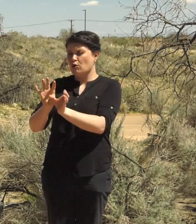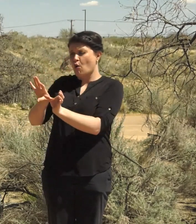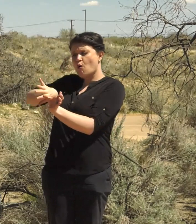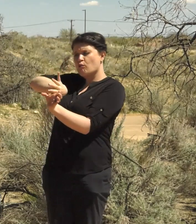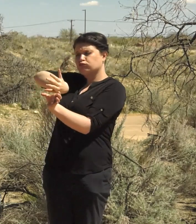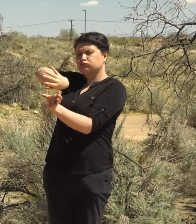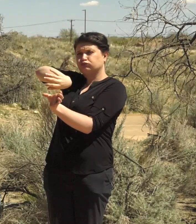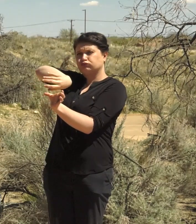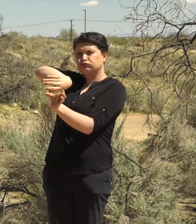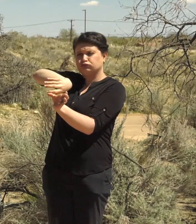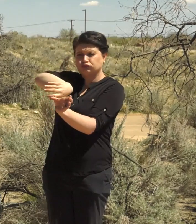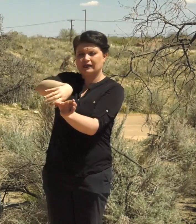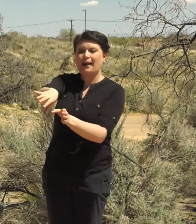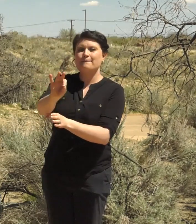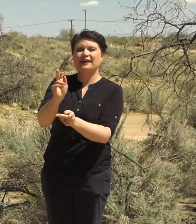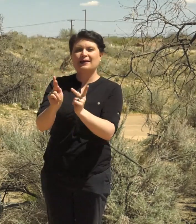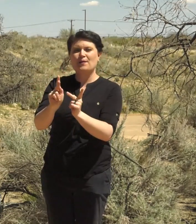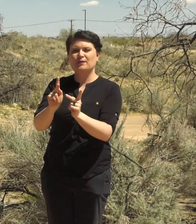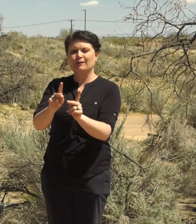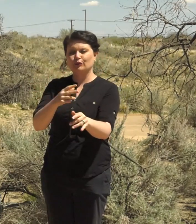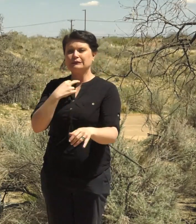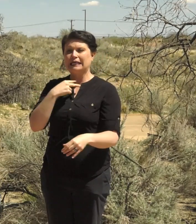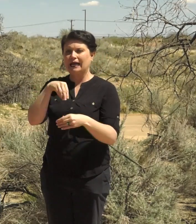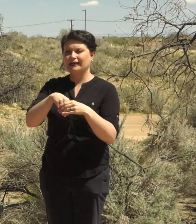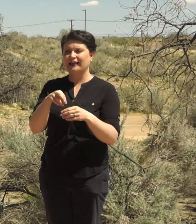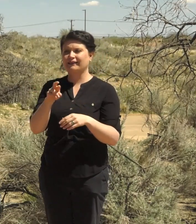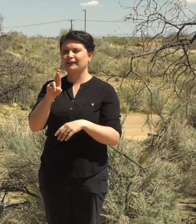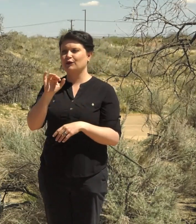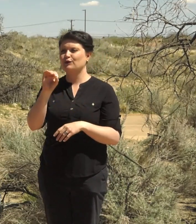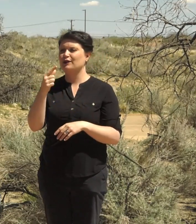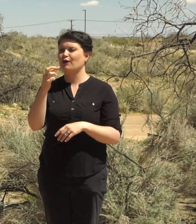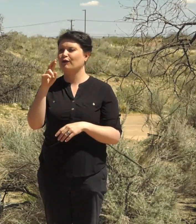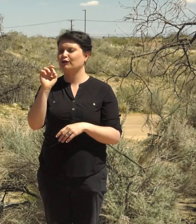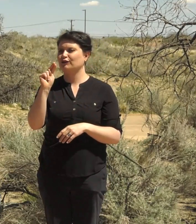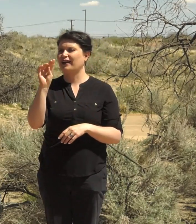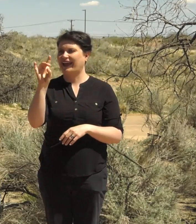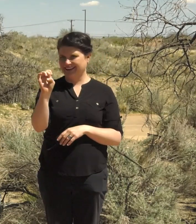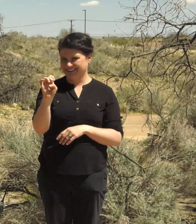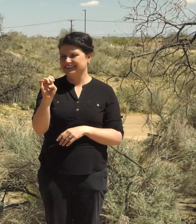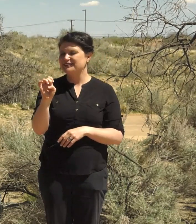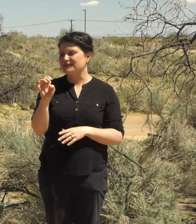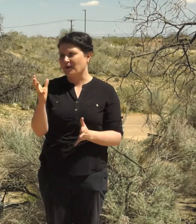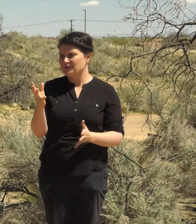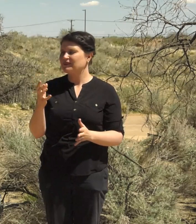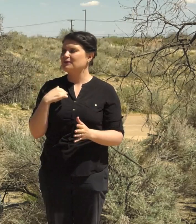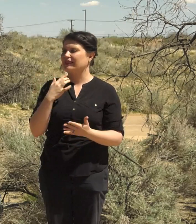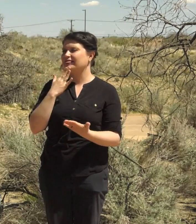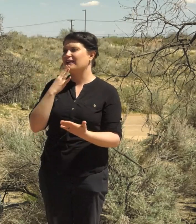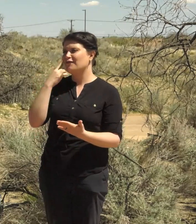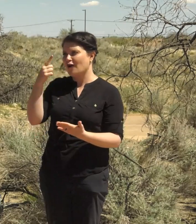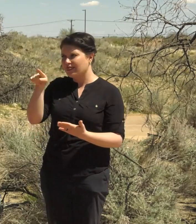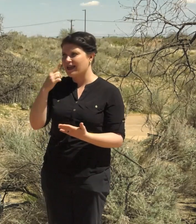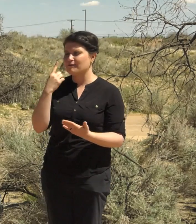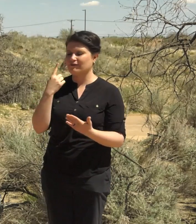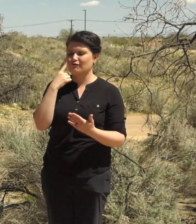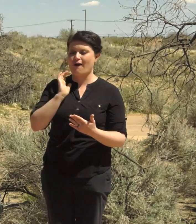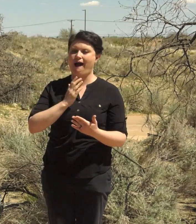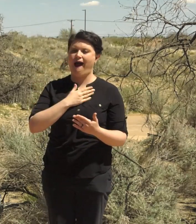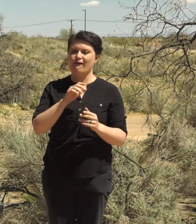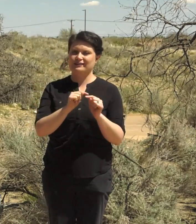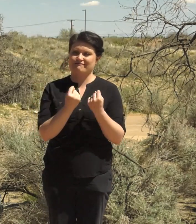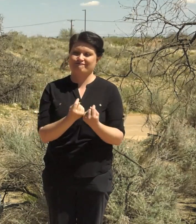They also, though, patrol our various open space areas as well as our open space team. Okay, so with that,